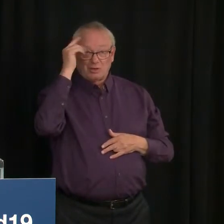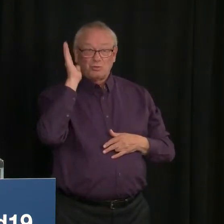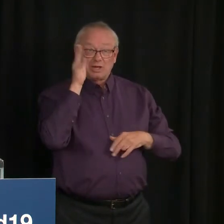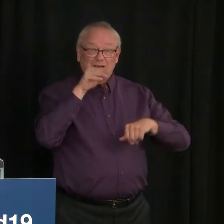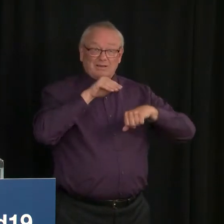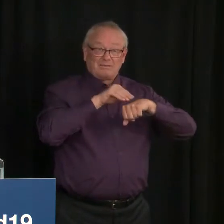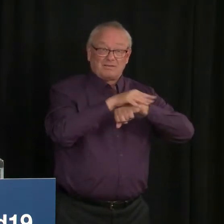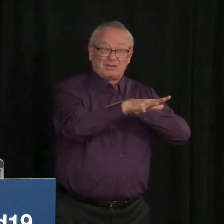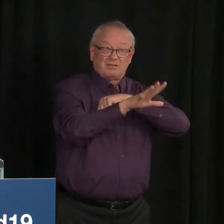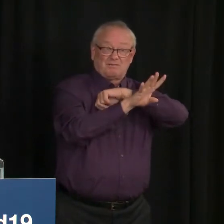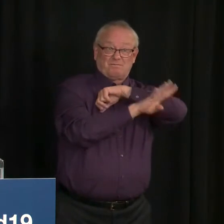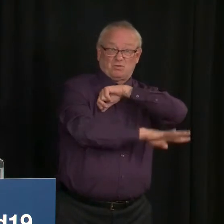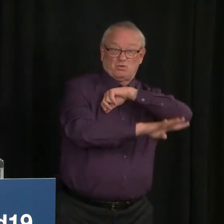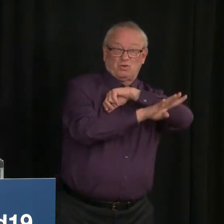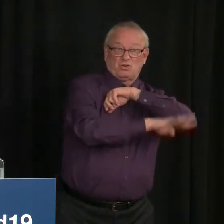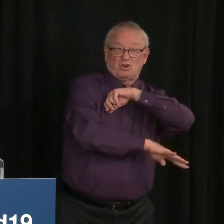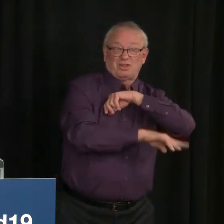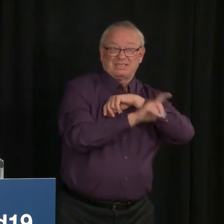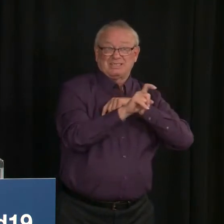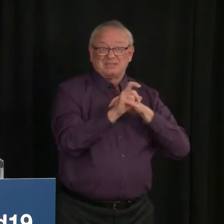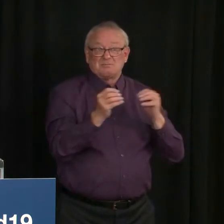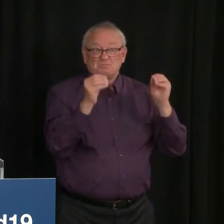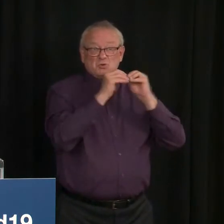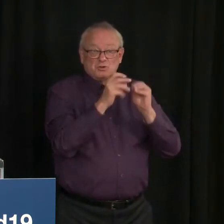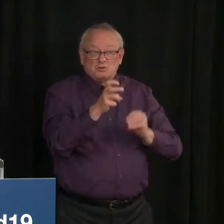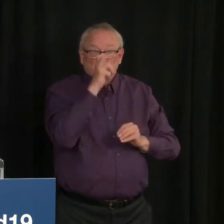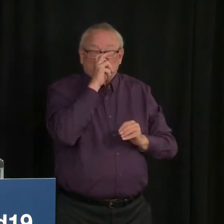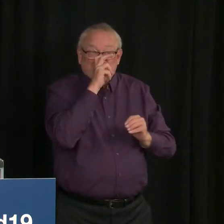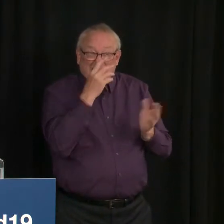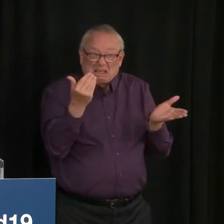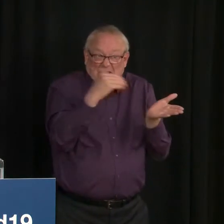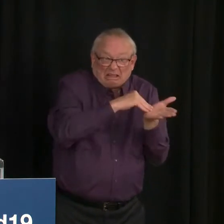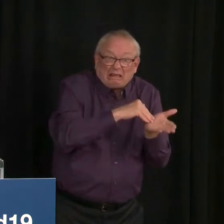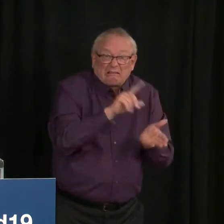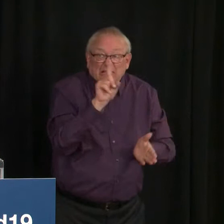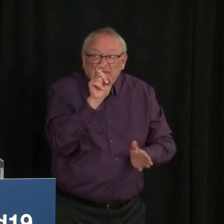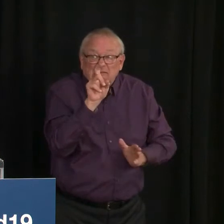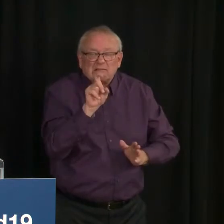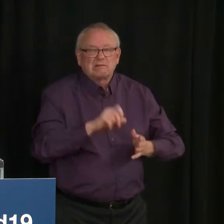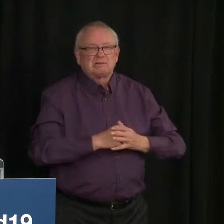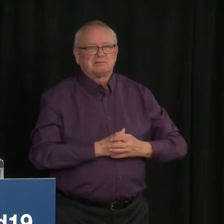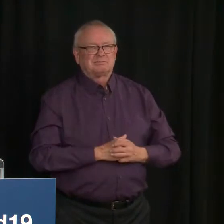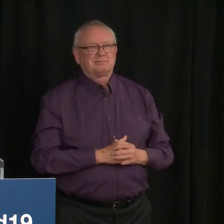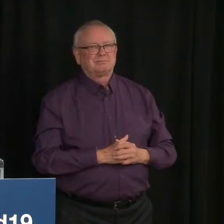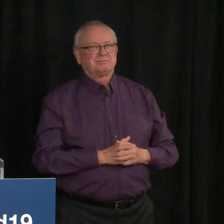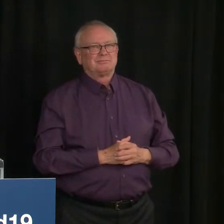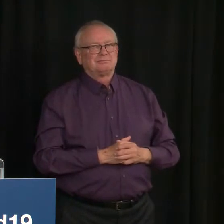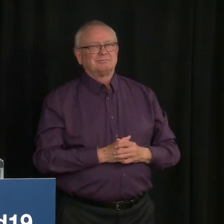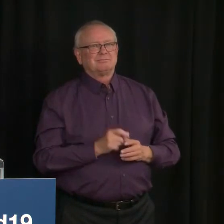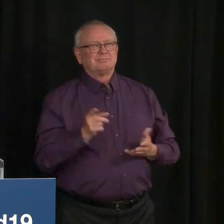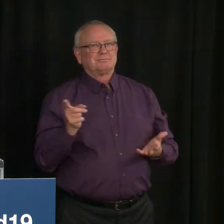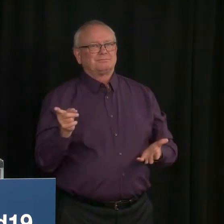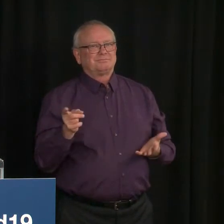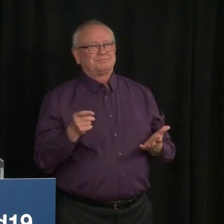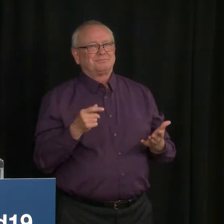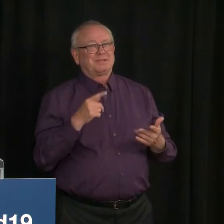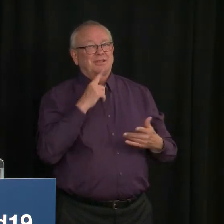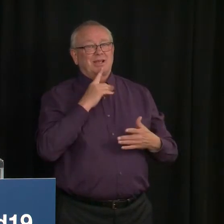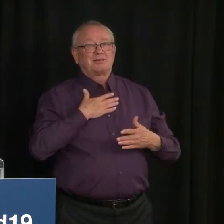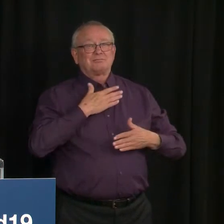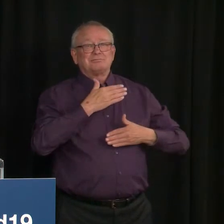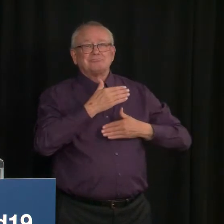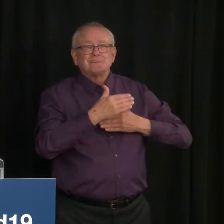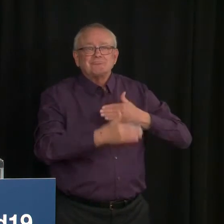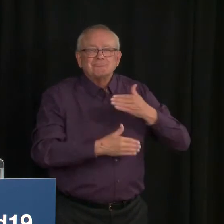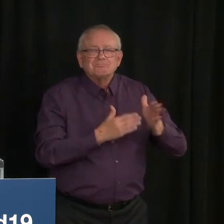When we look at the plan that we have going forward, again, it's based on the additional protection that vaccines offer, and